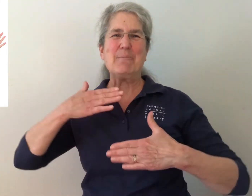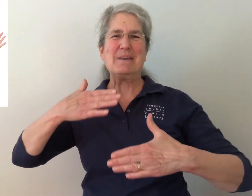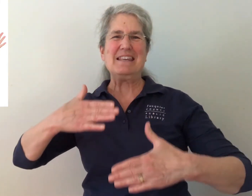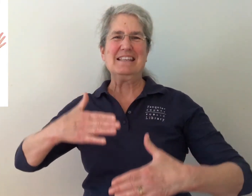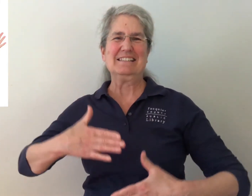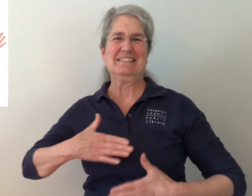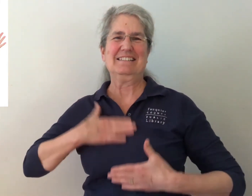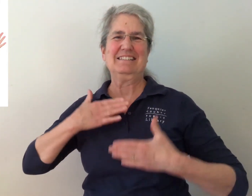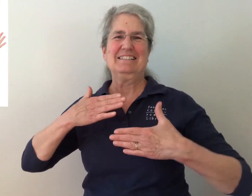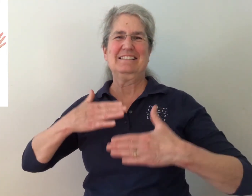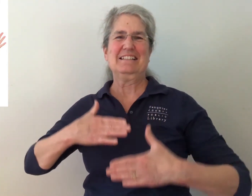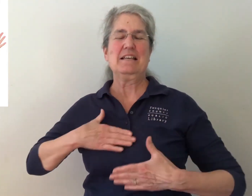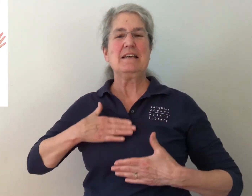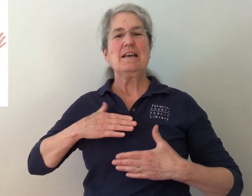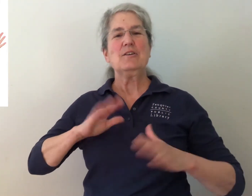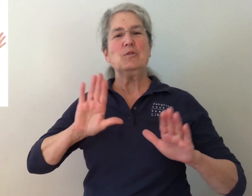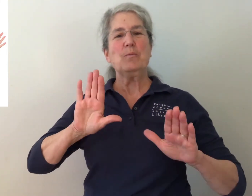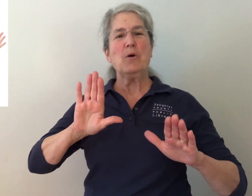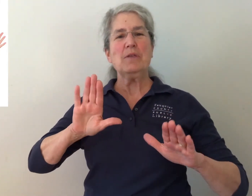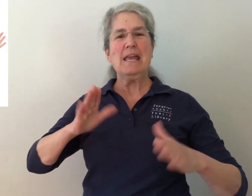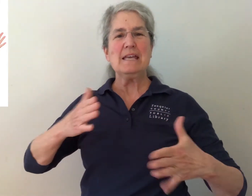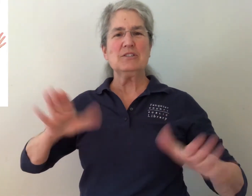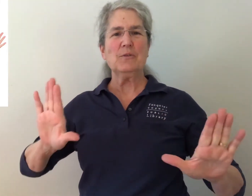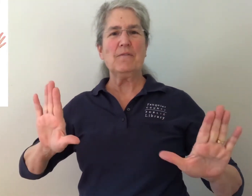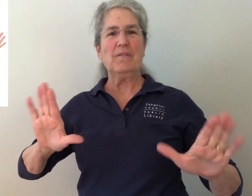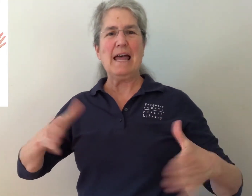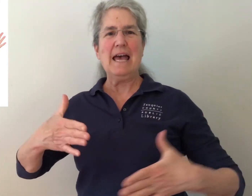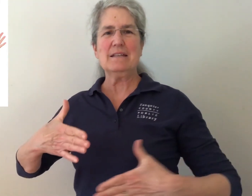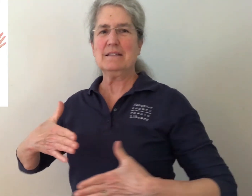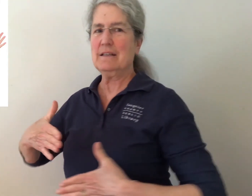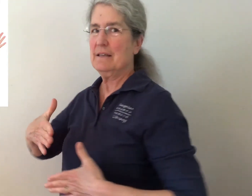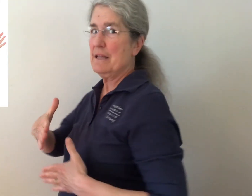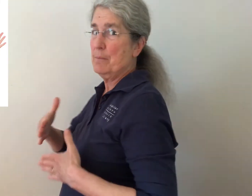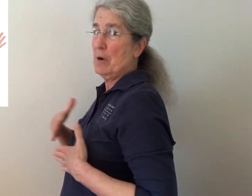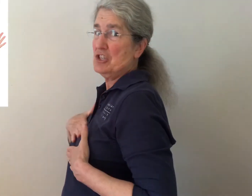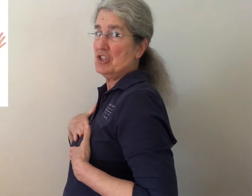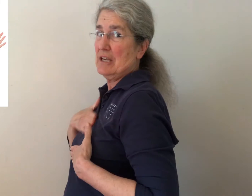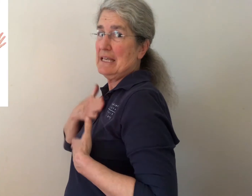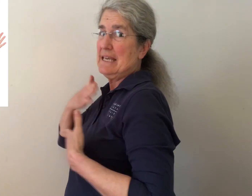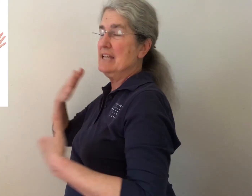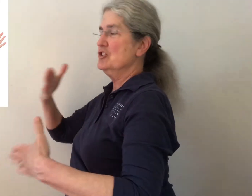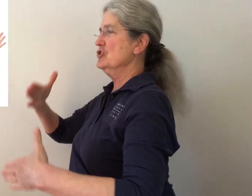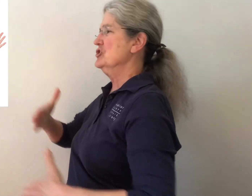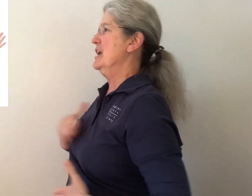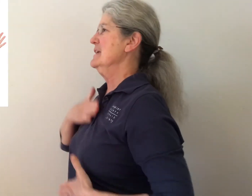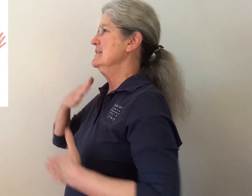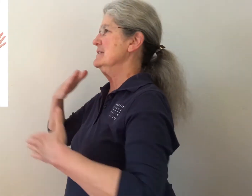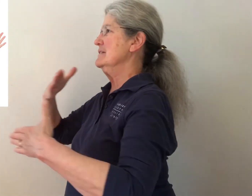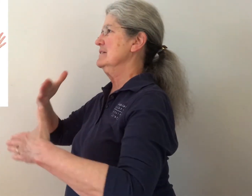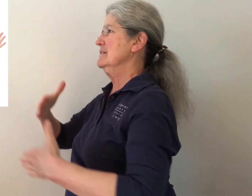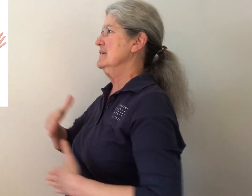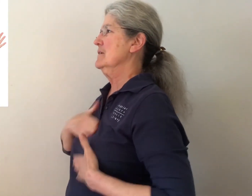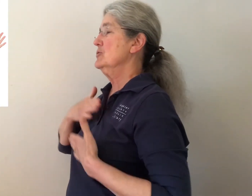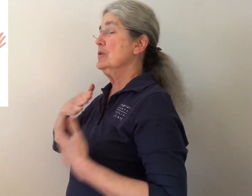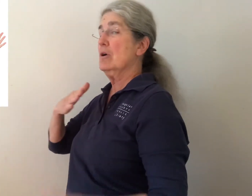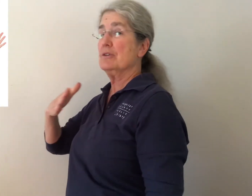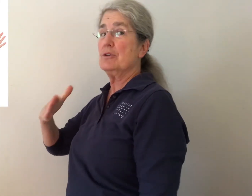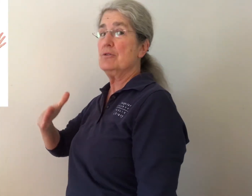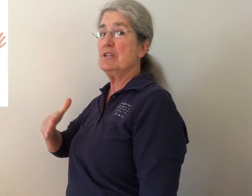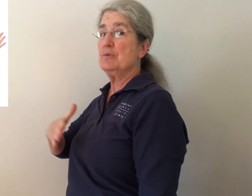Happy. Your both hands are flat, they brush against your chest. You can also do this with